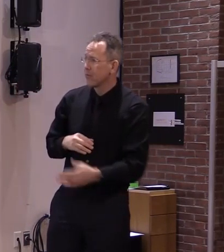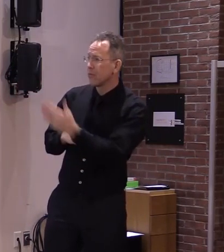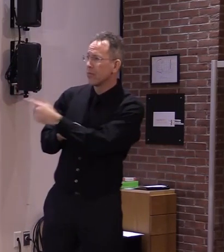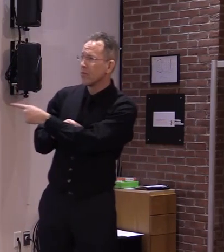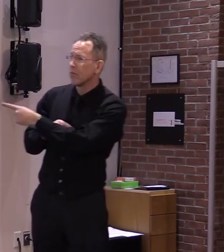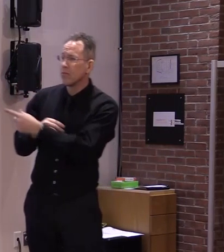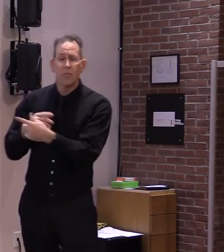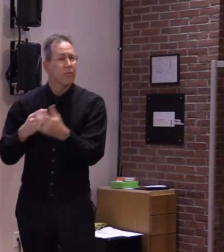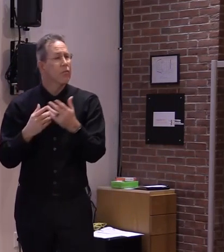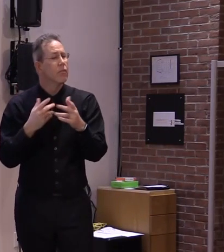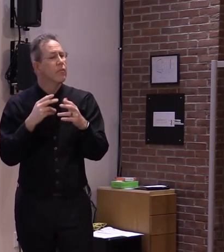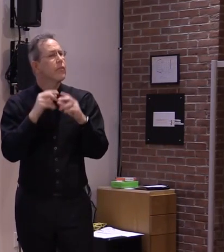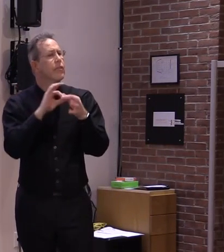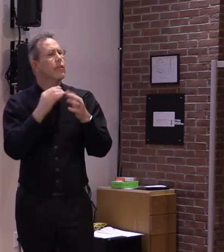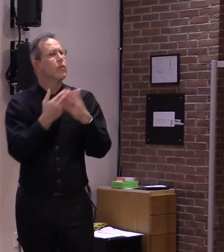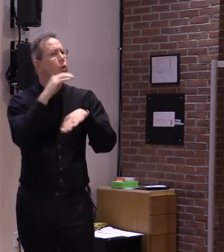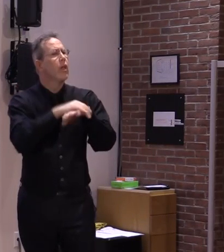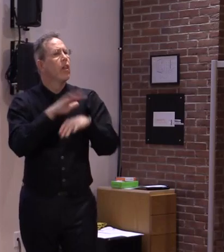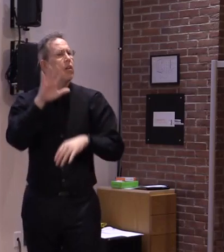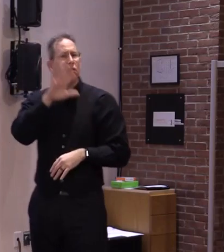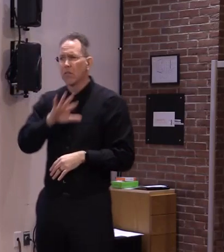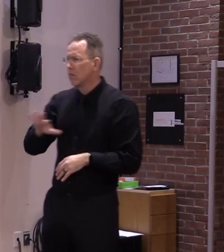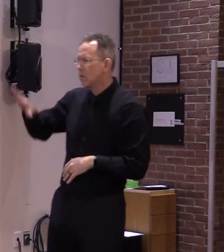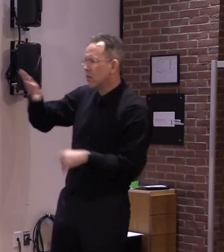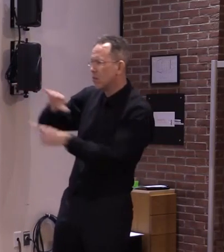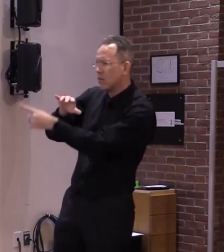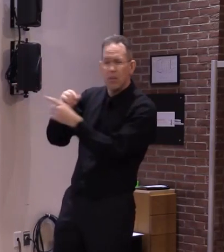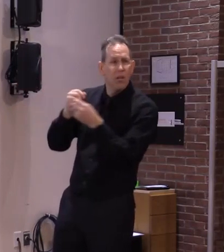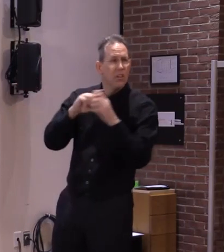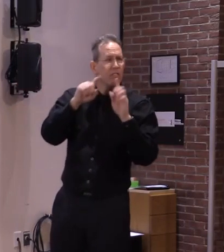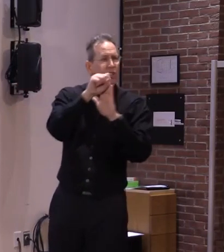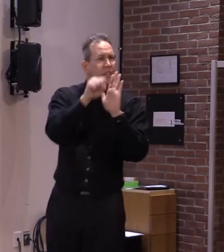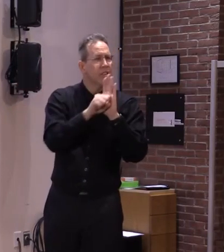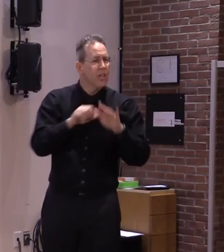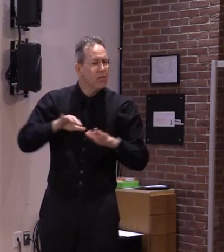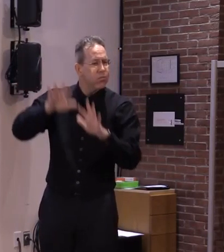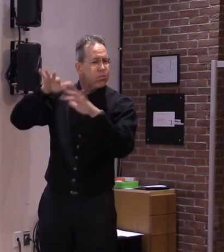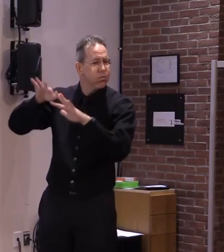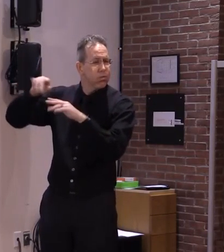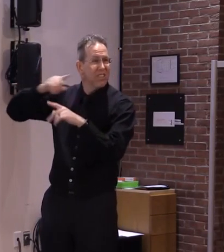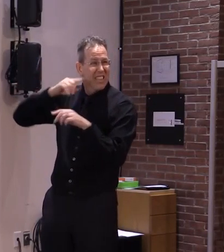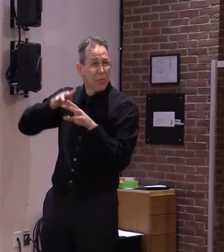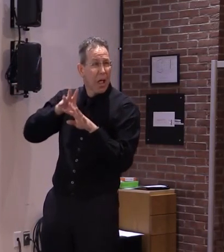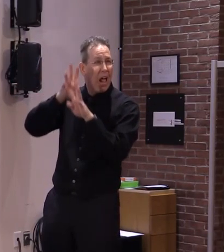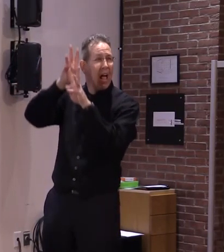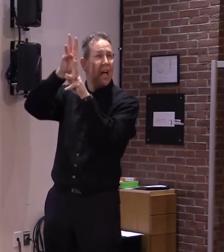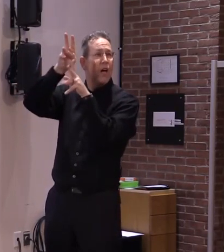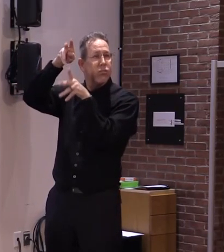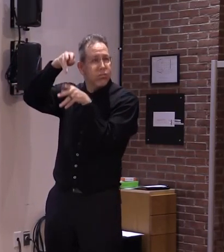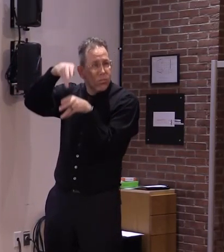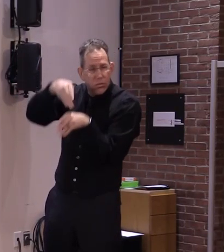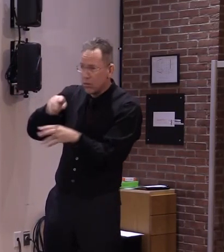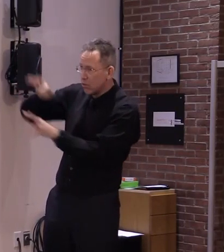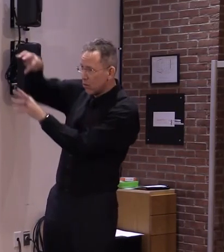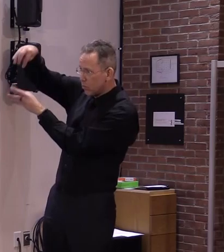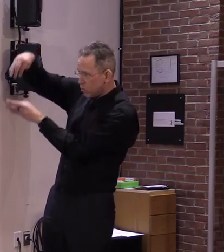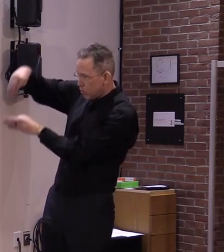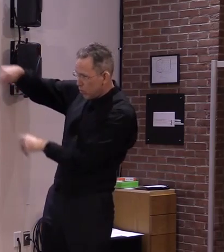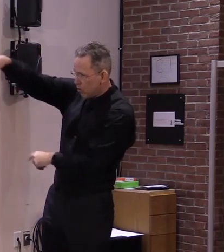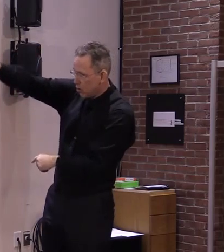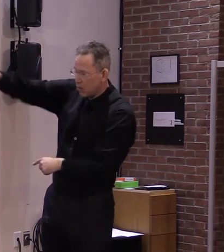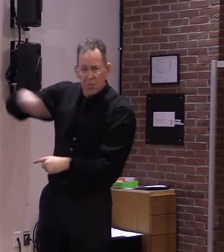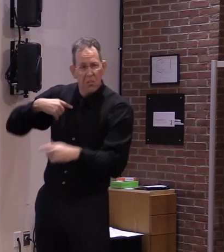these regional improvements are expected to continue throughout the month of February and March based on our